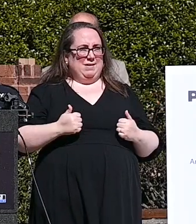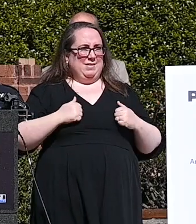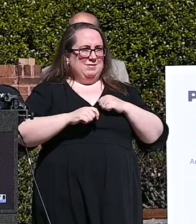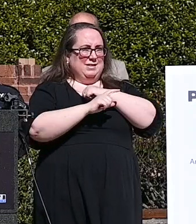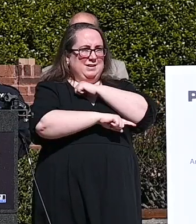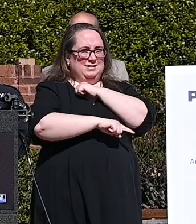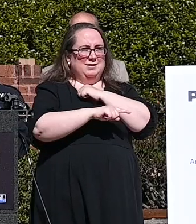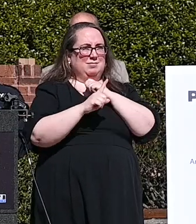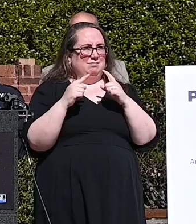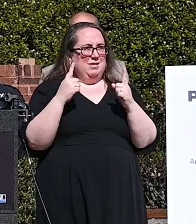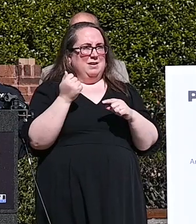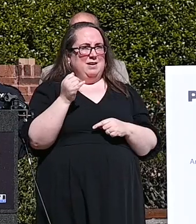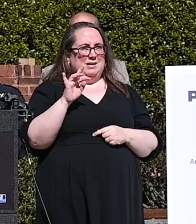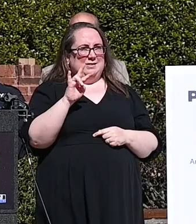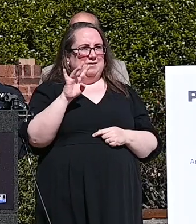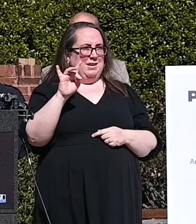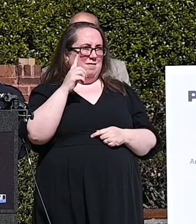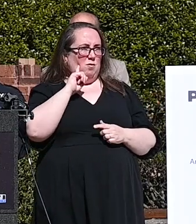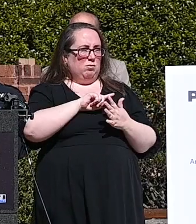these terrible crimes.